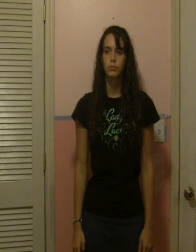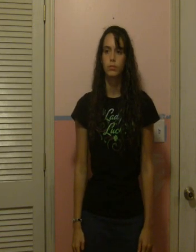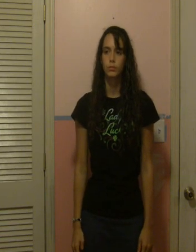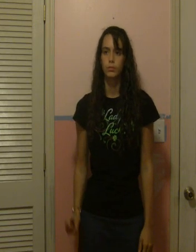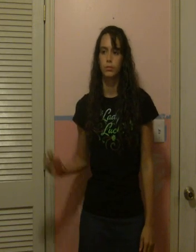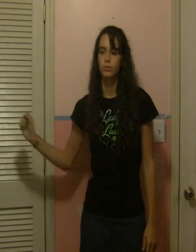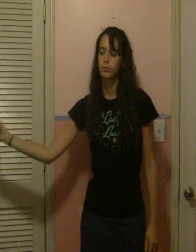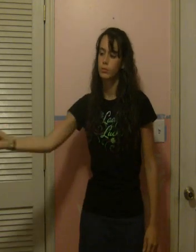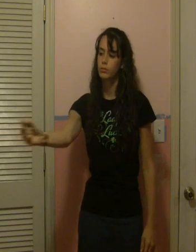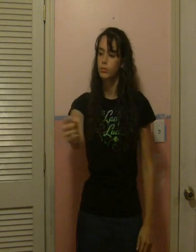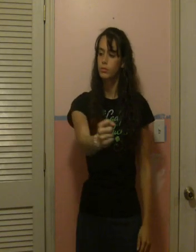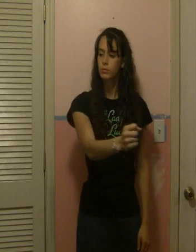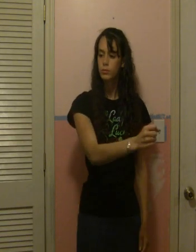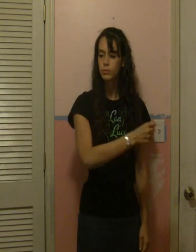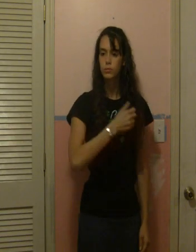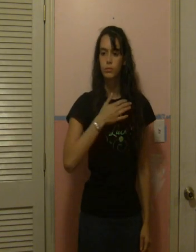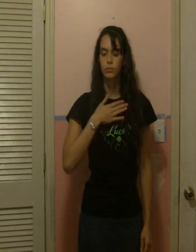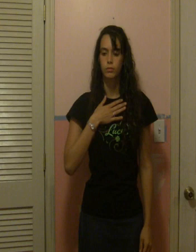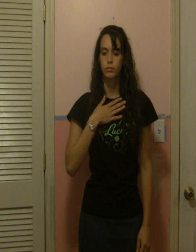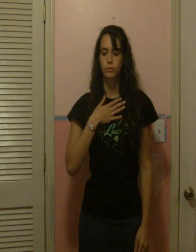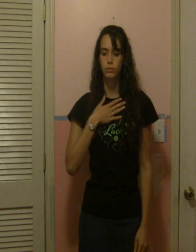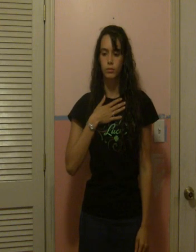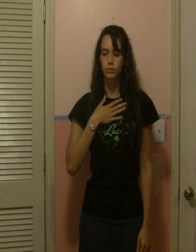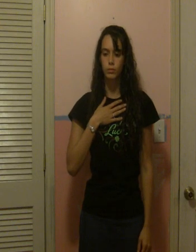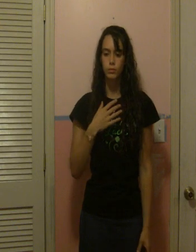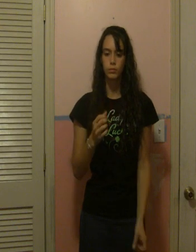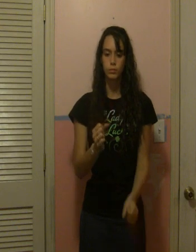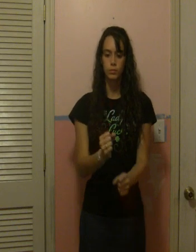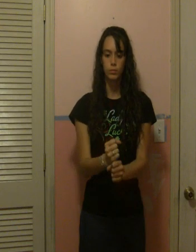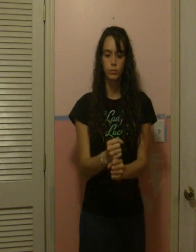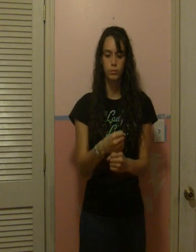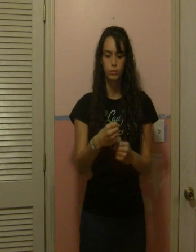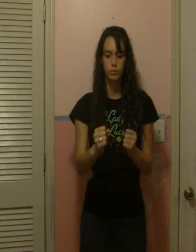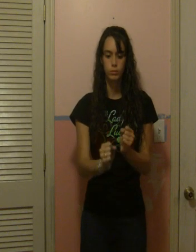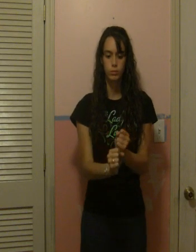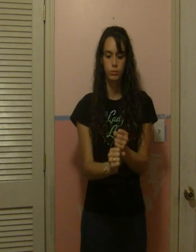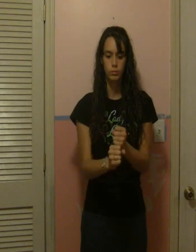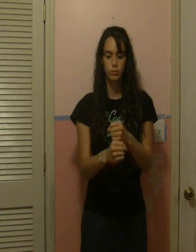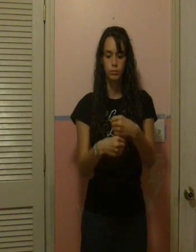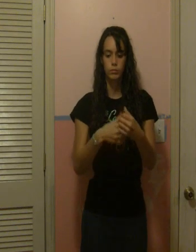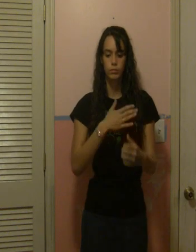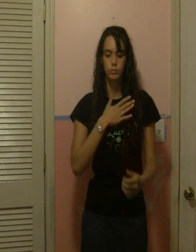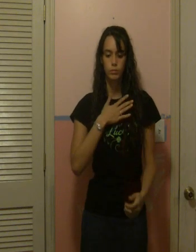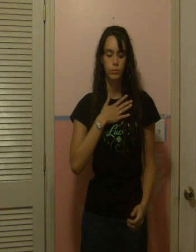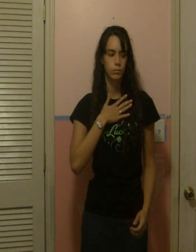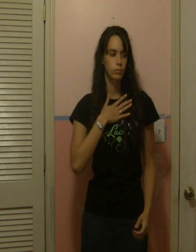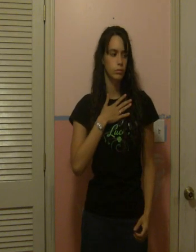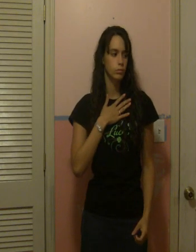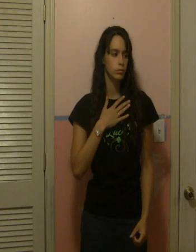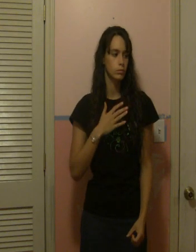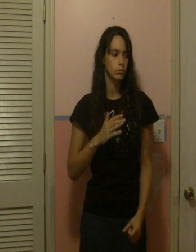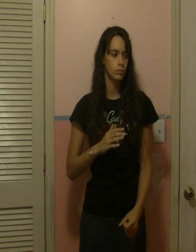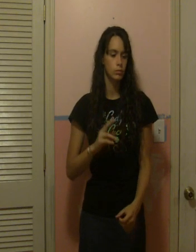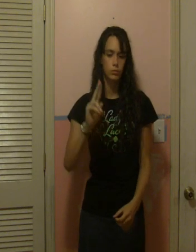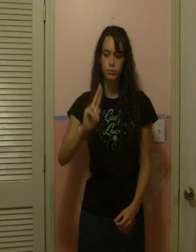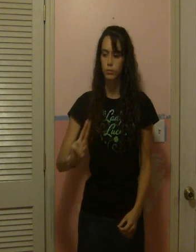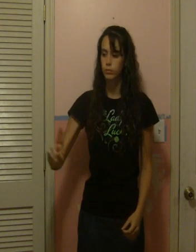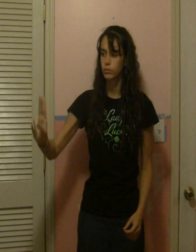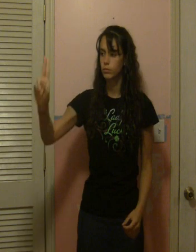Your Holy Spirit